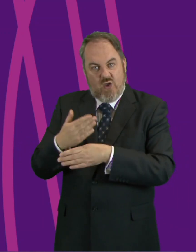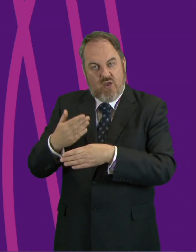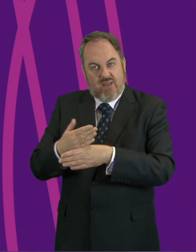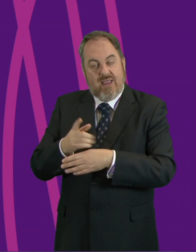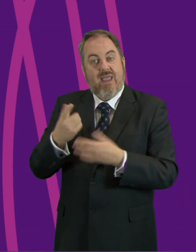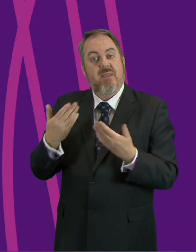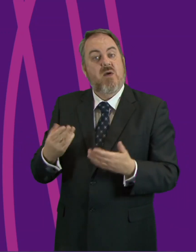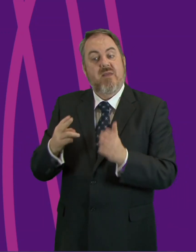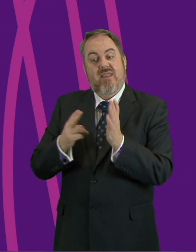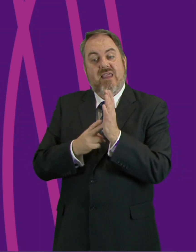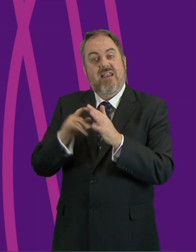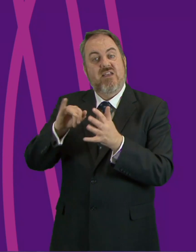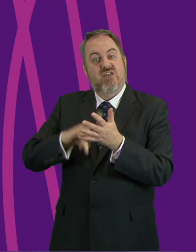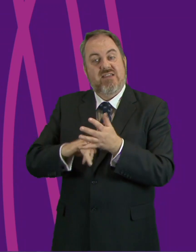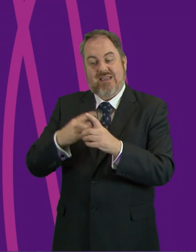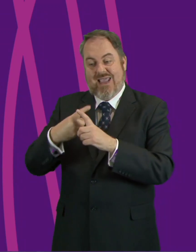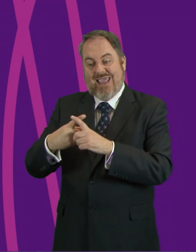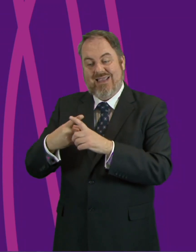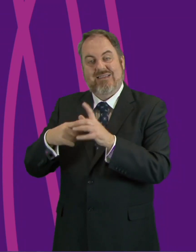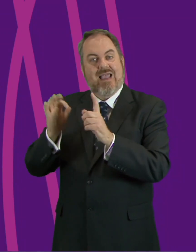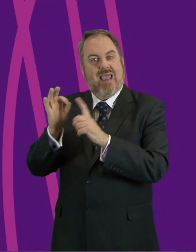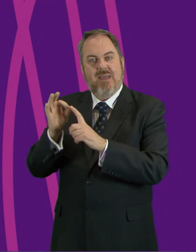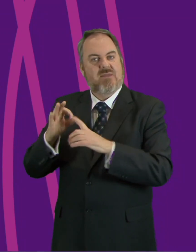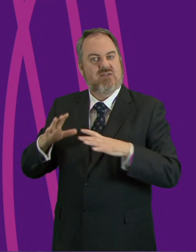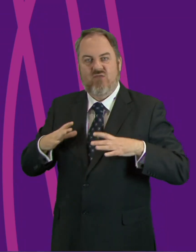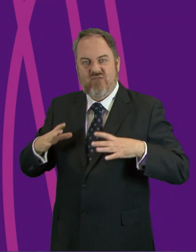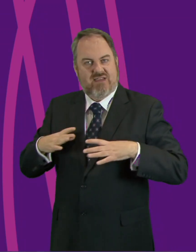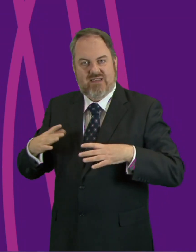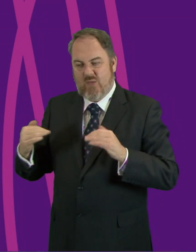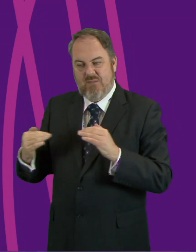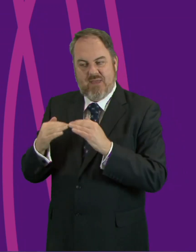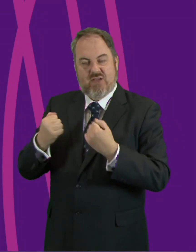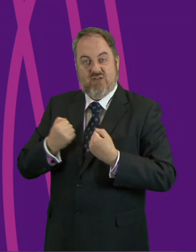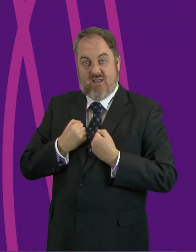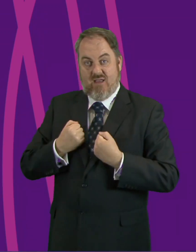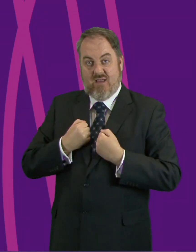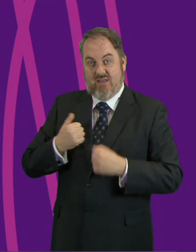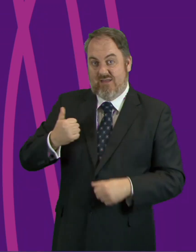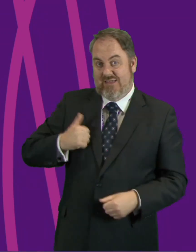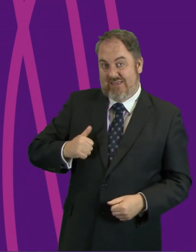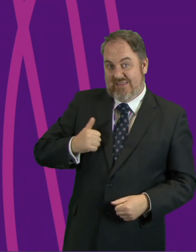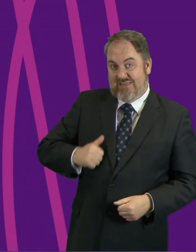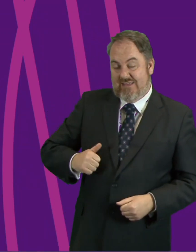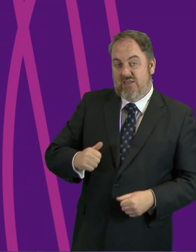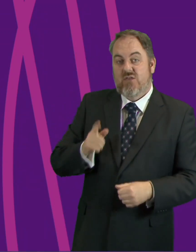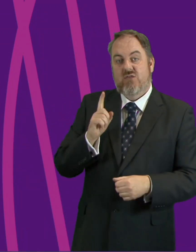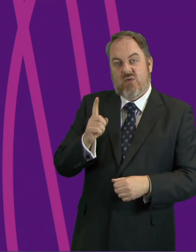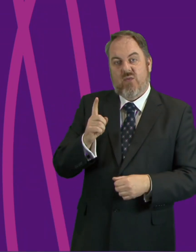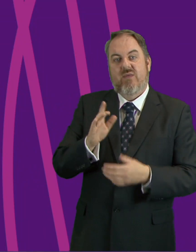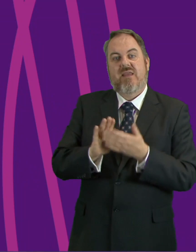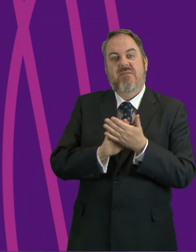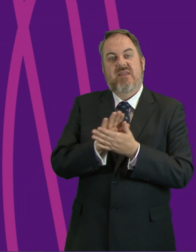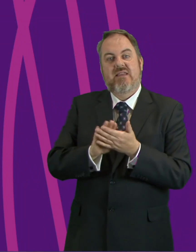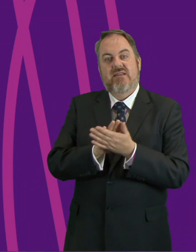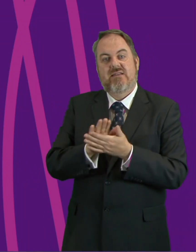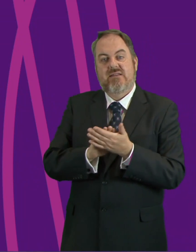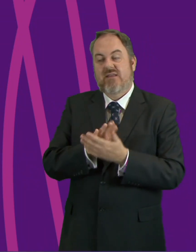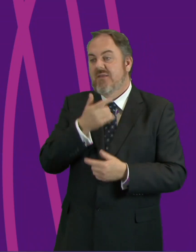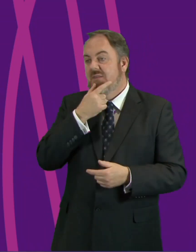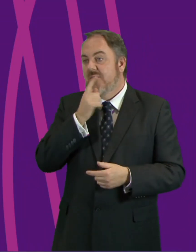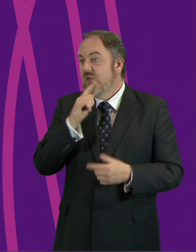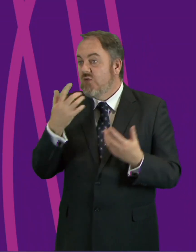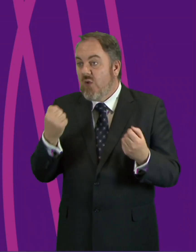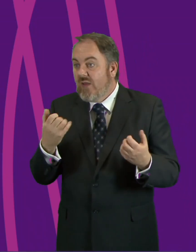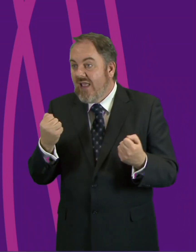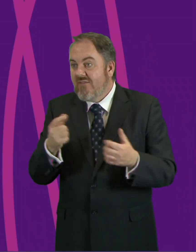X app will not provide, which is the ability to put in details of contacts so that people who don't have the tracing app can